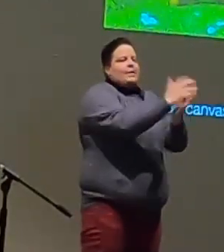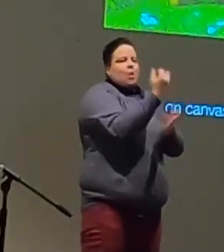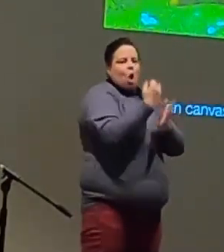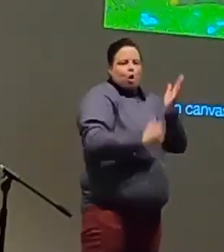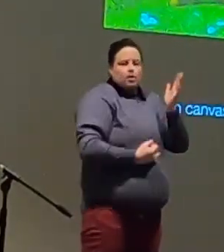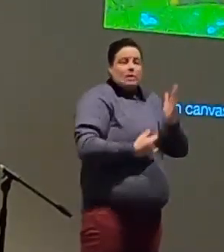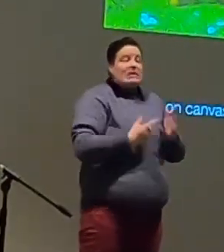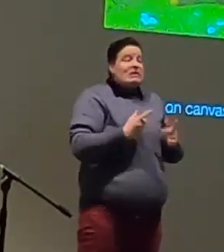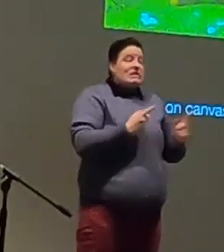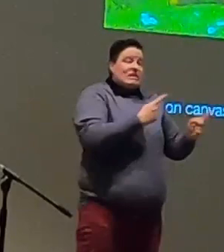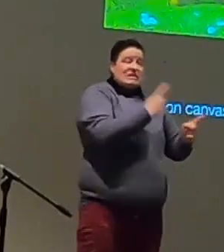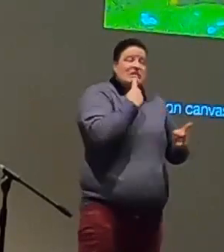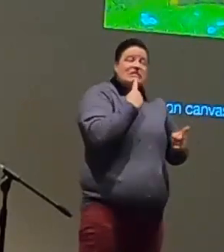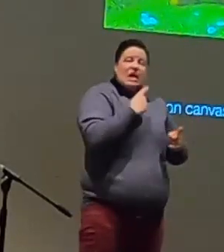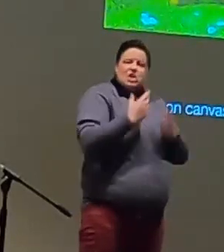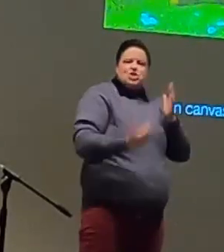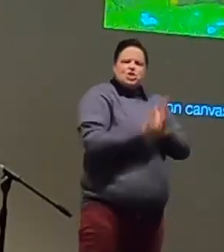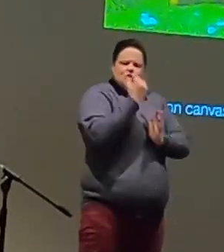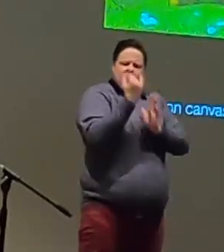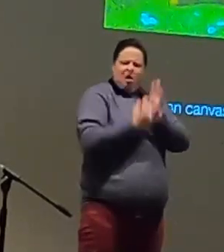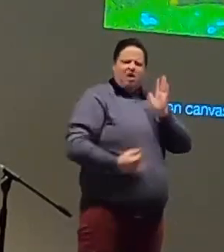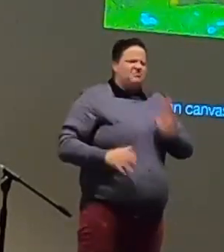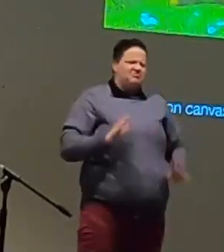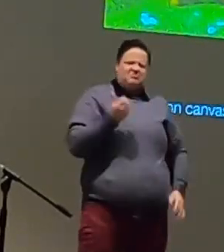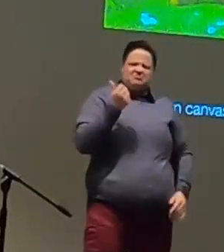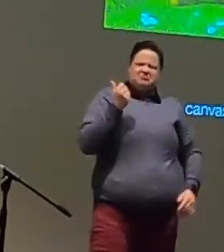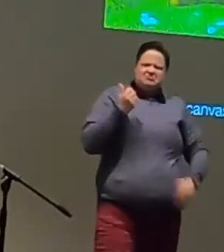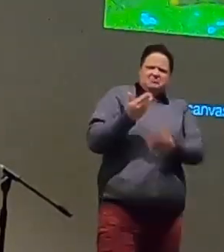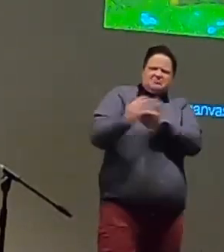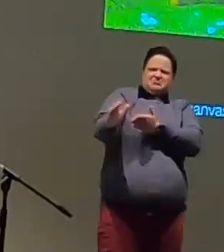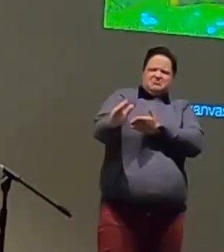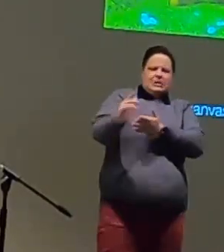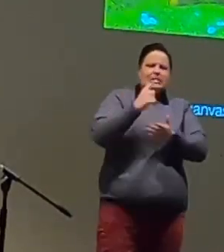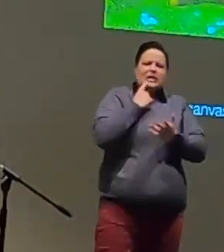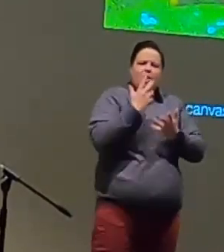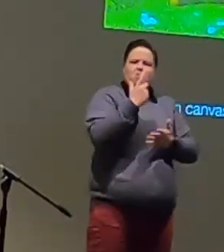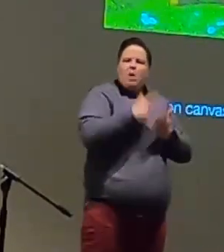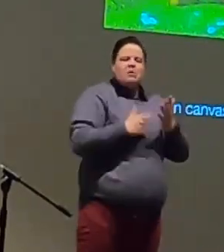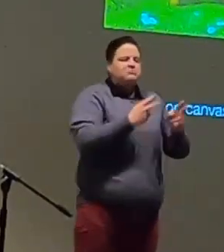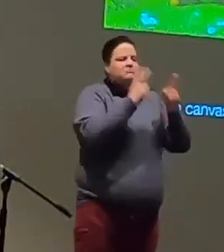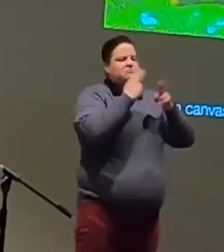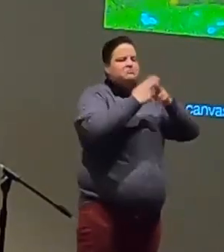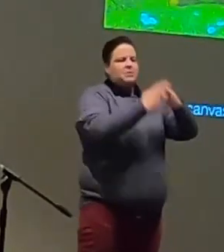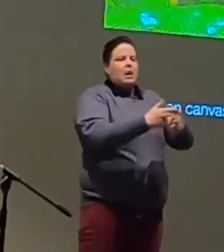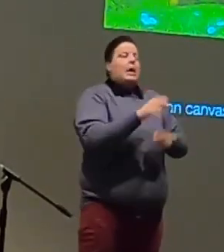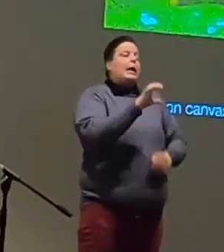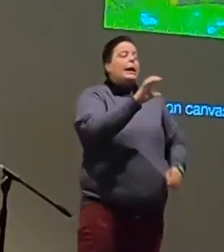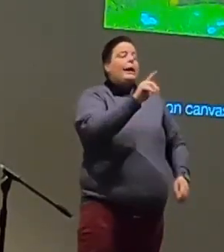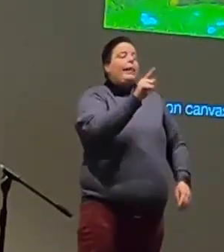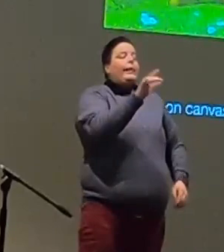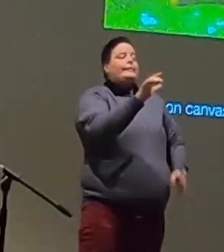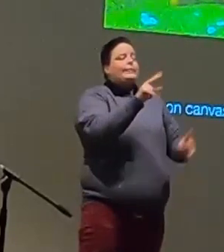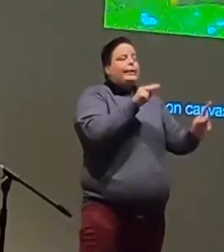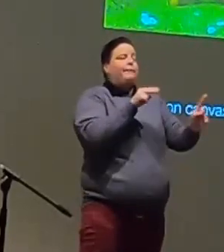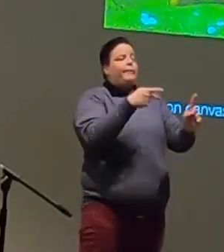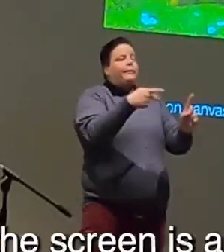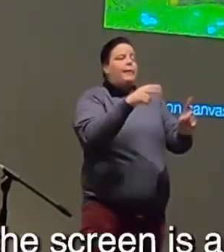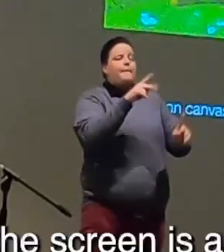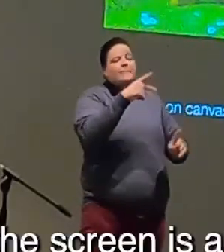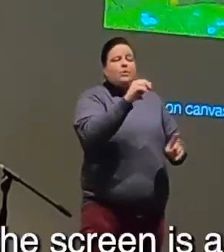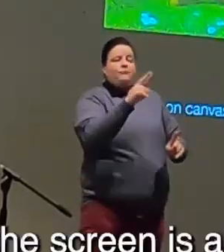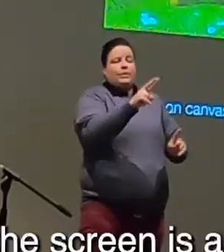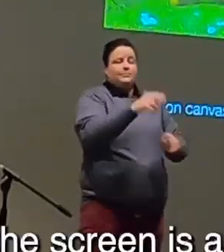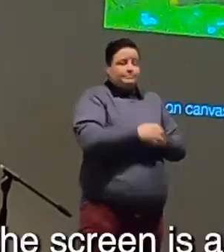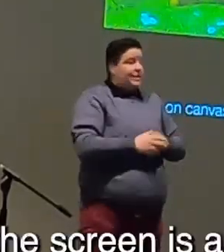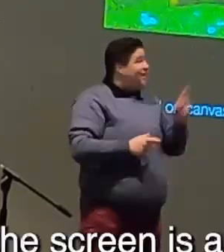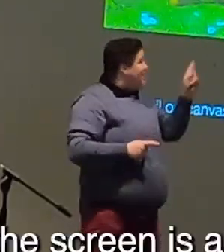actively argued against new artistic art movements and advocated for what he termed the classical point of view. On the